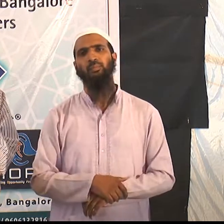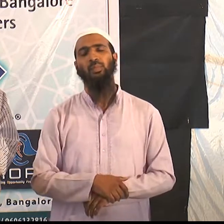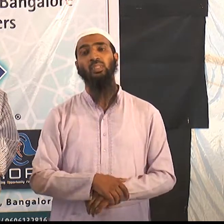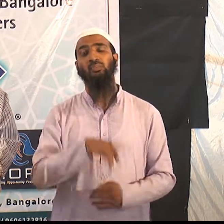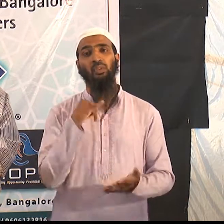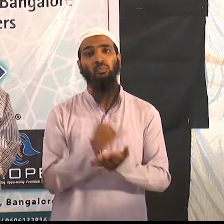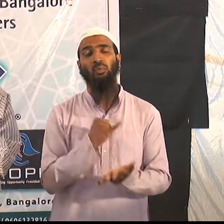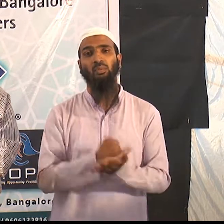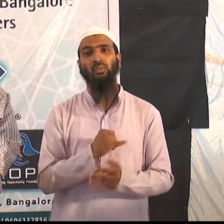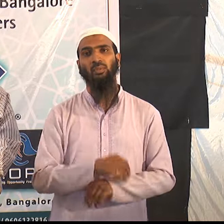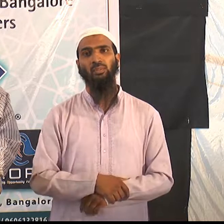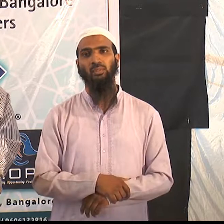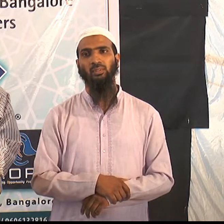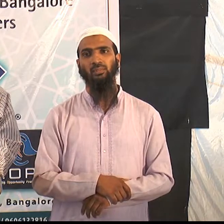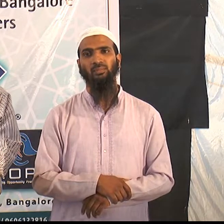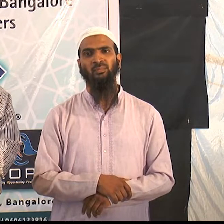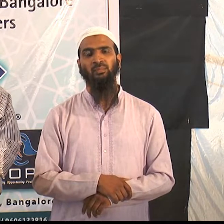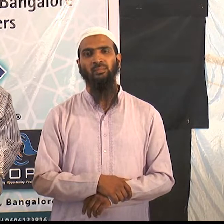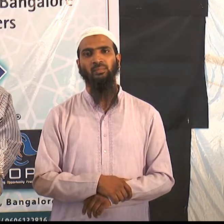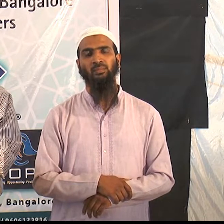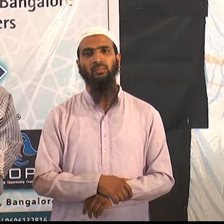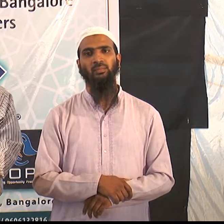important. This hope